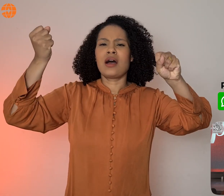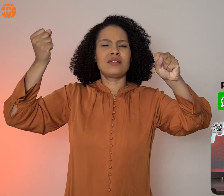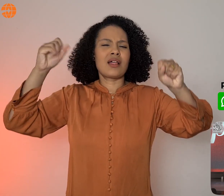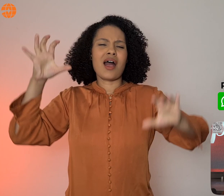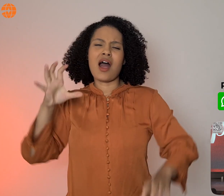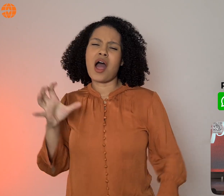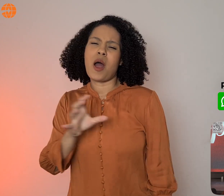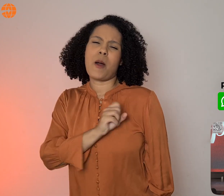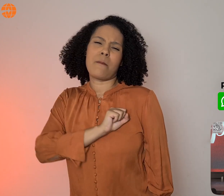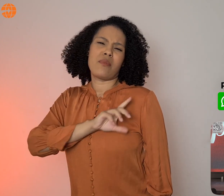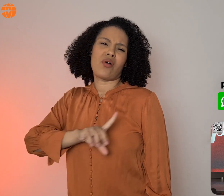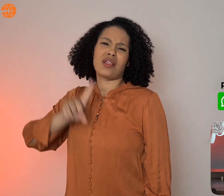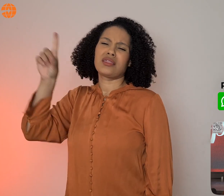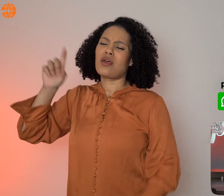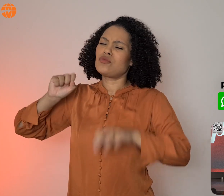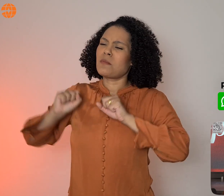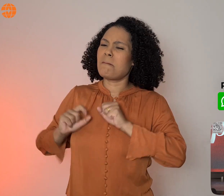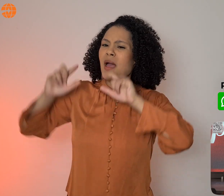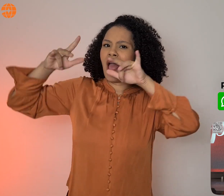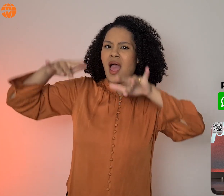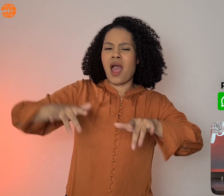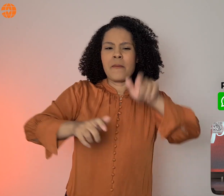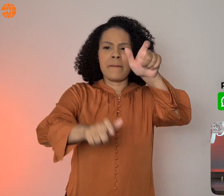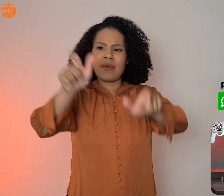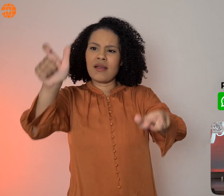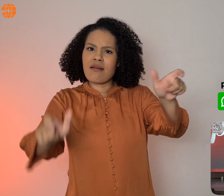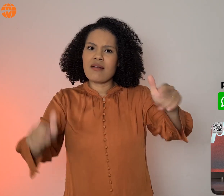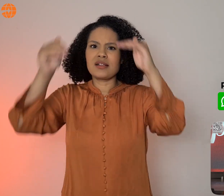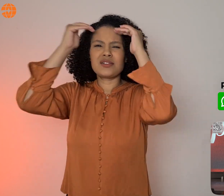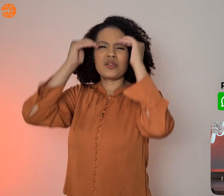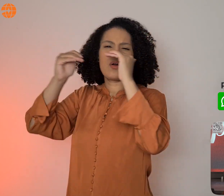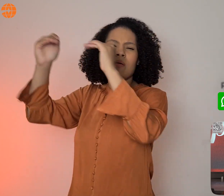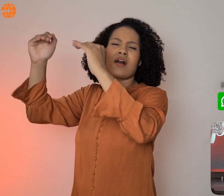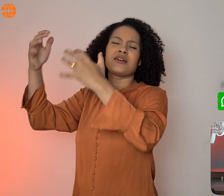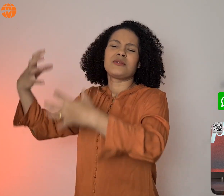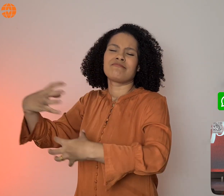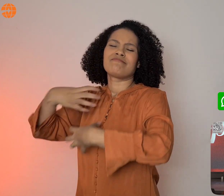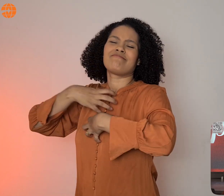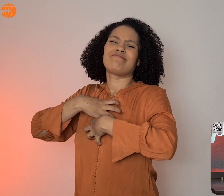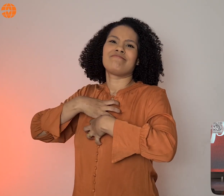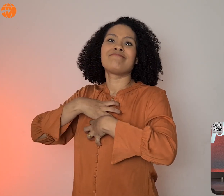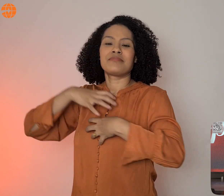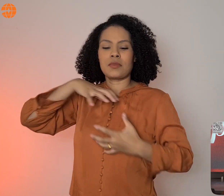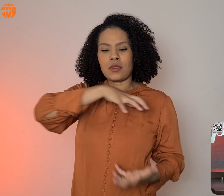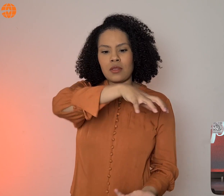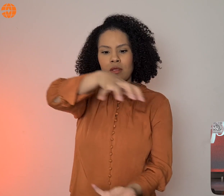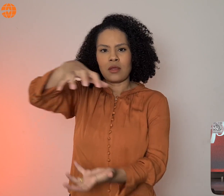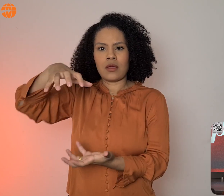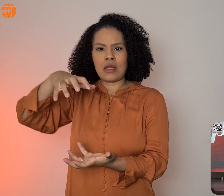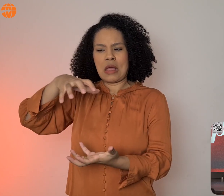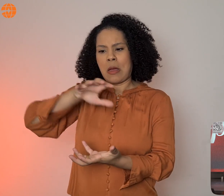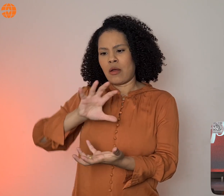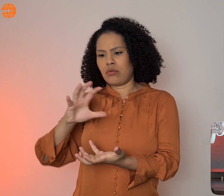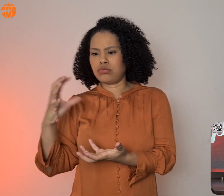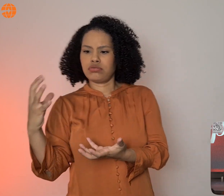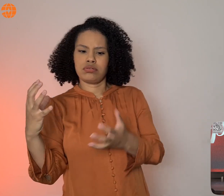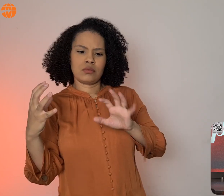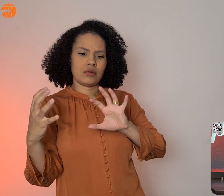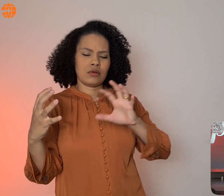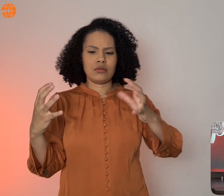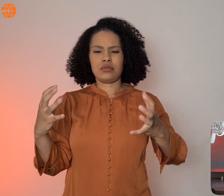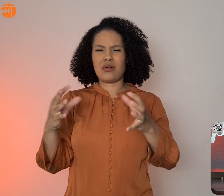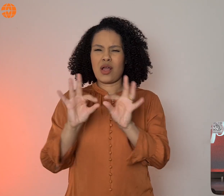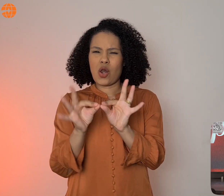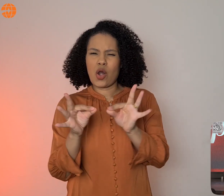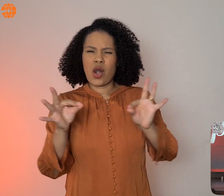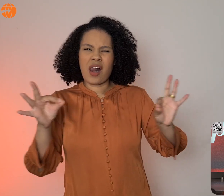assim é grande o seu amor, esse amor recede para com todos os que o temem. E como o Oriente está longe do Ocidente, assim